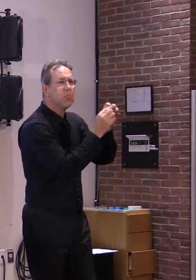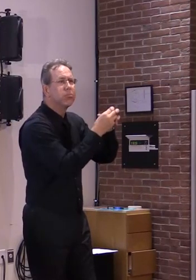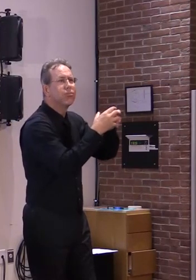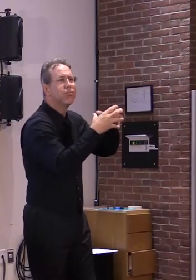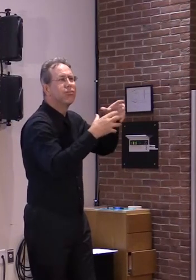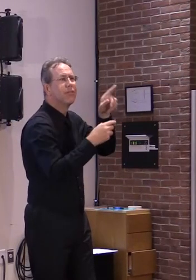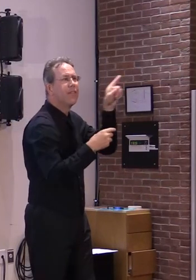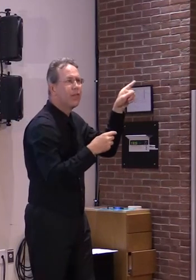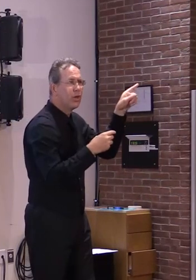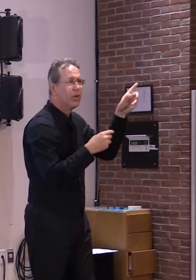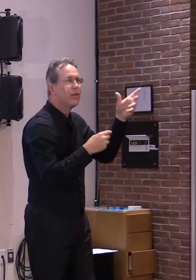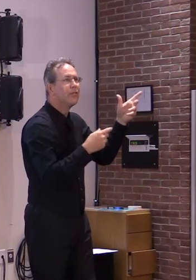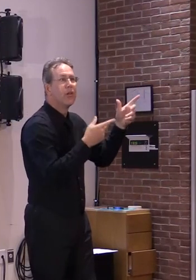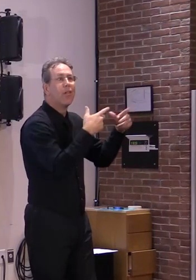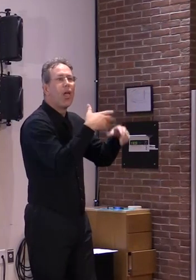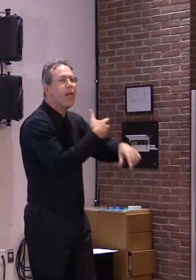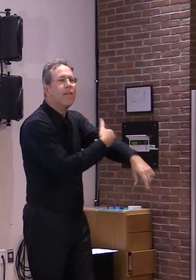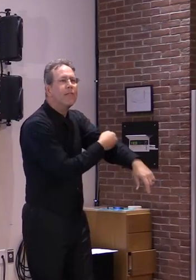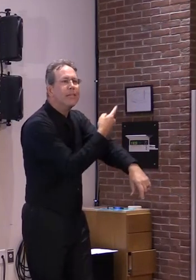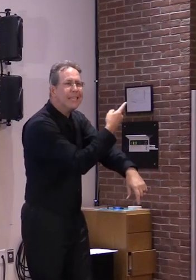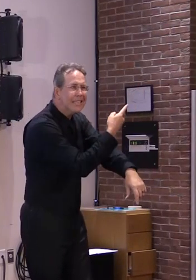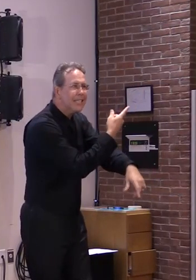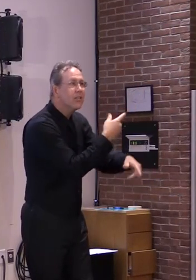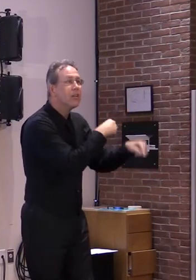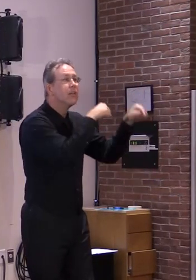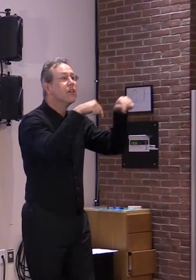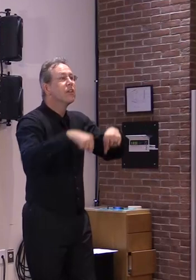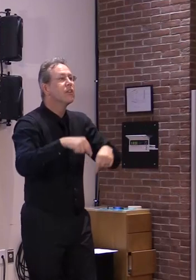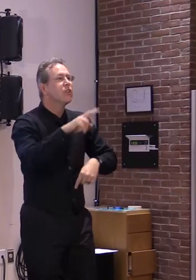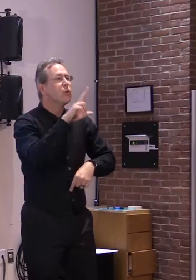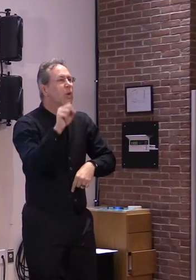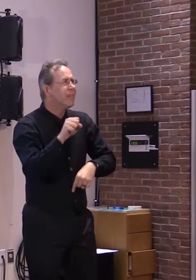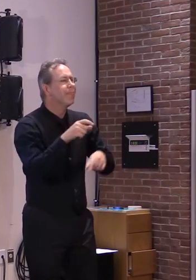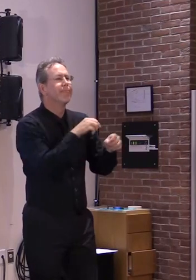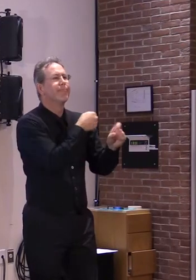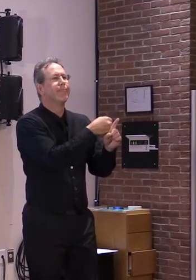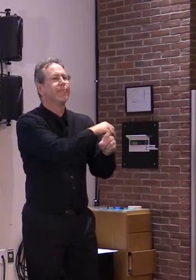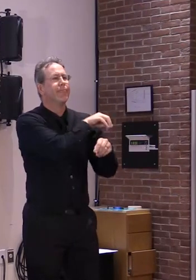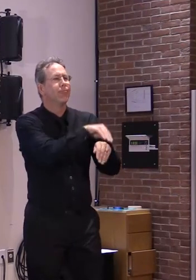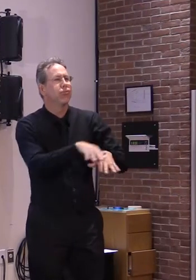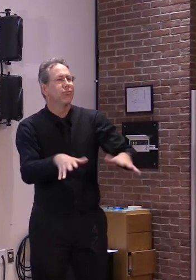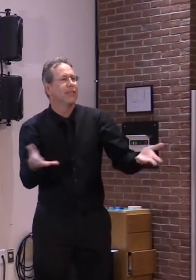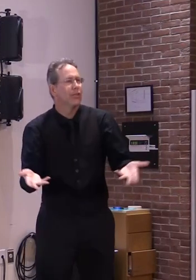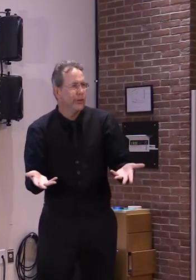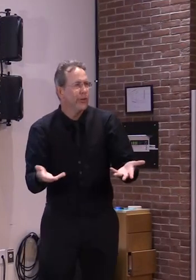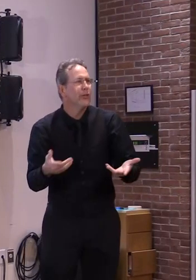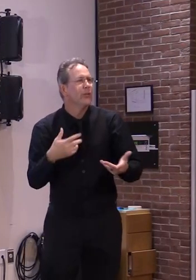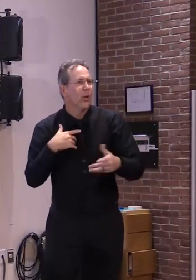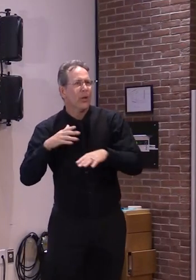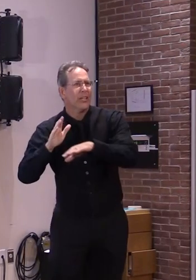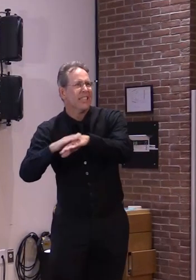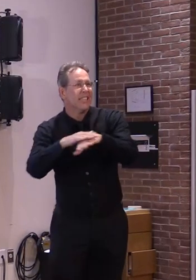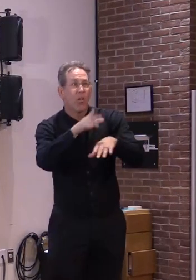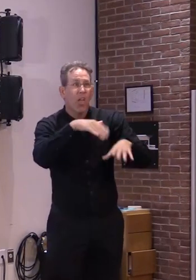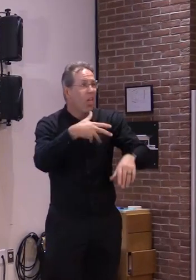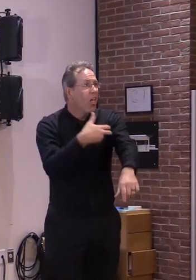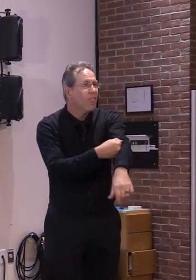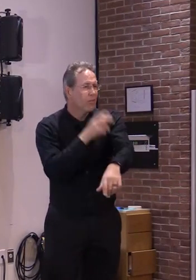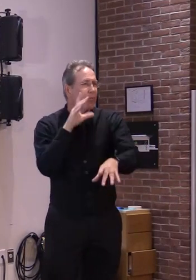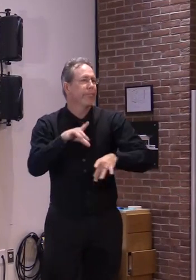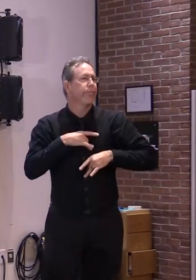in the United States are similarly seeing this trend. And for those who are thinking about getting vaccinated, who are on the fence, it's